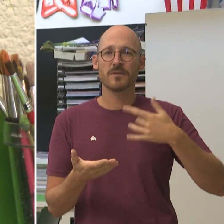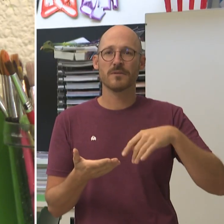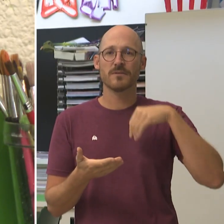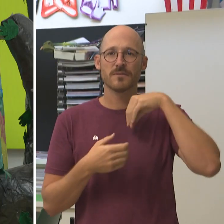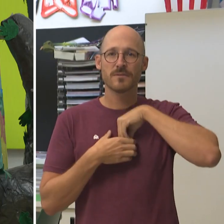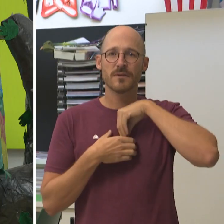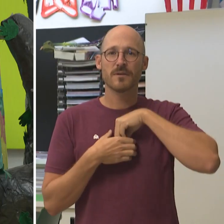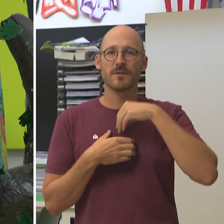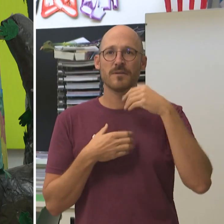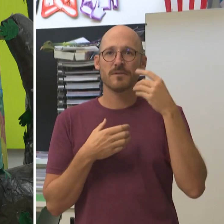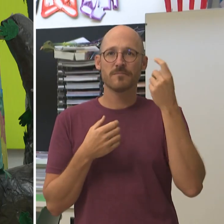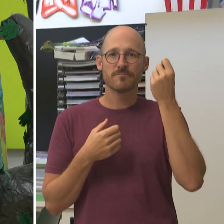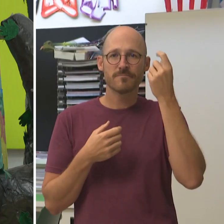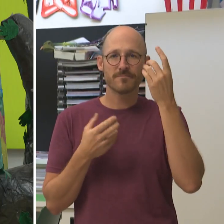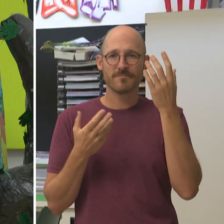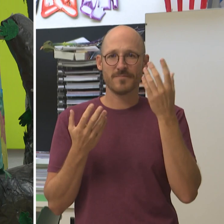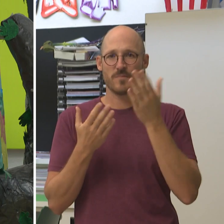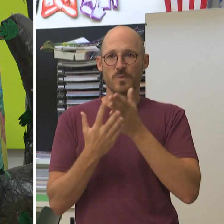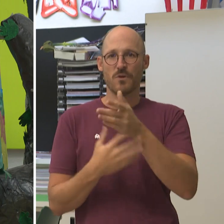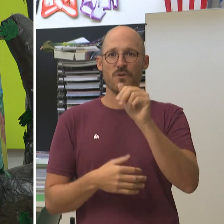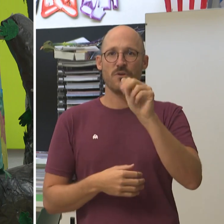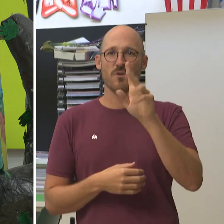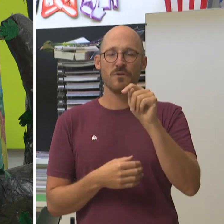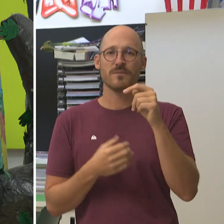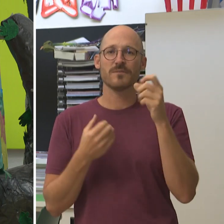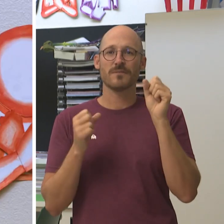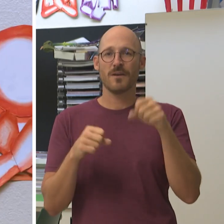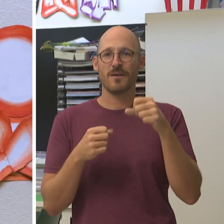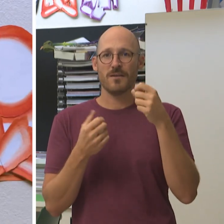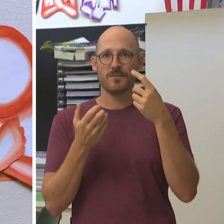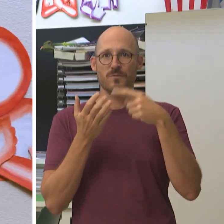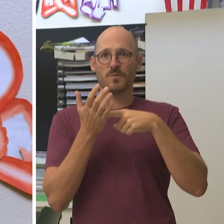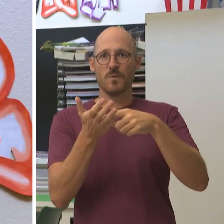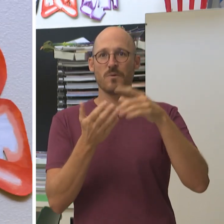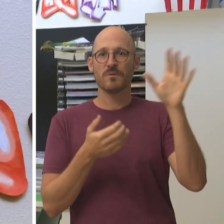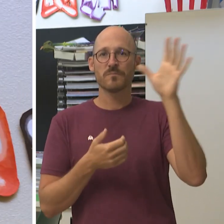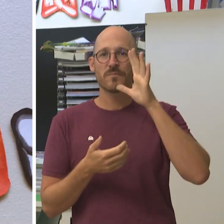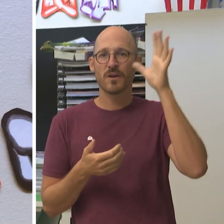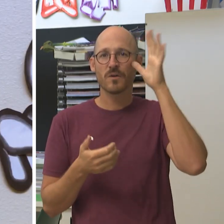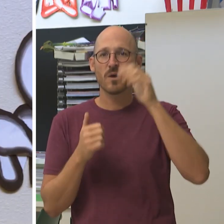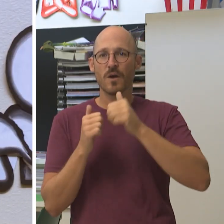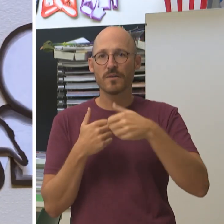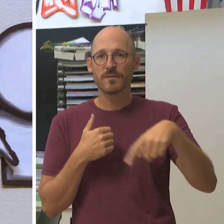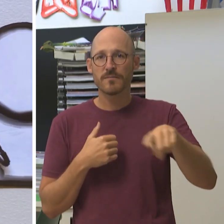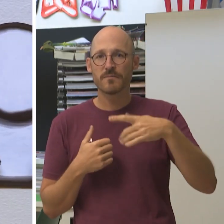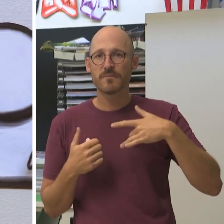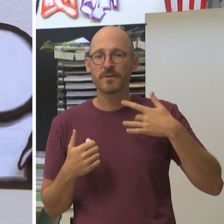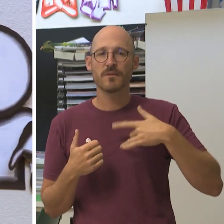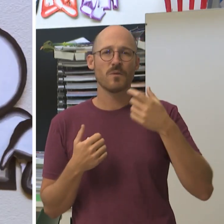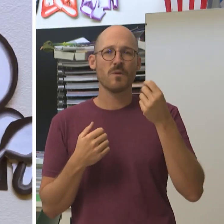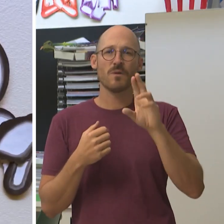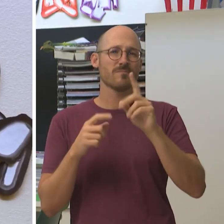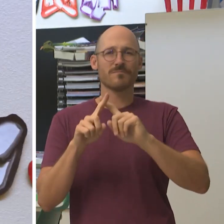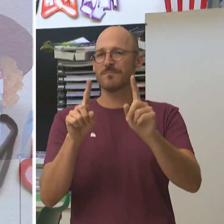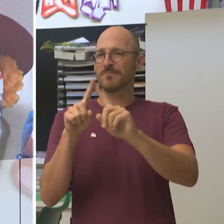way they can express their feelings their thoughts through art and show their parents how they feel